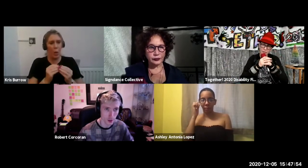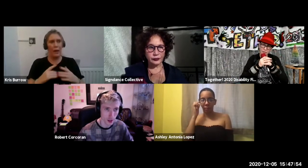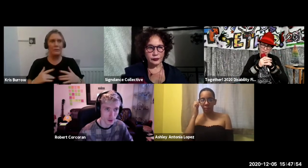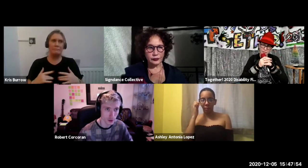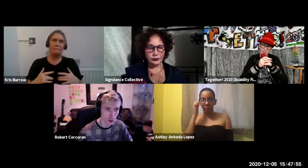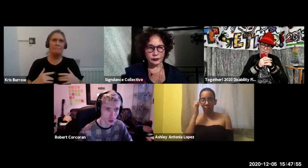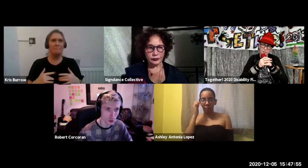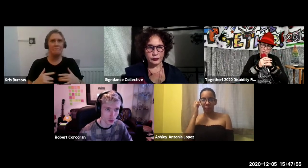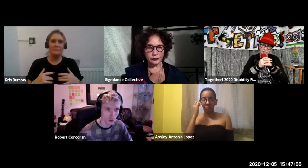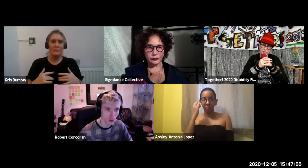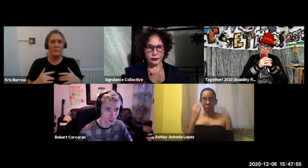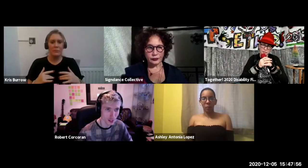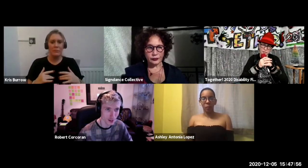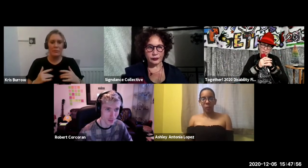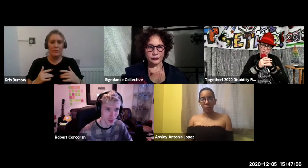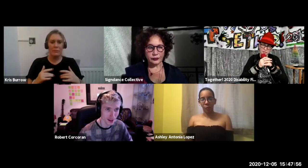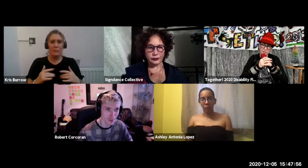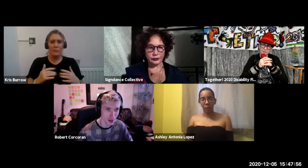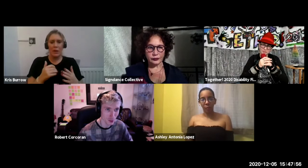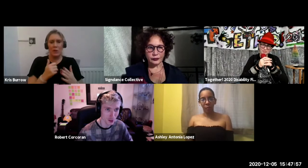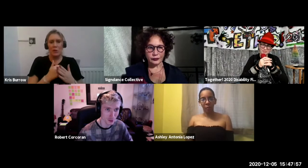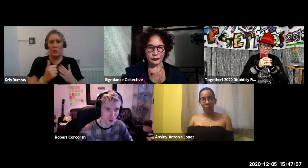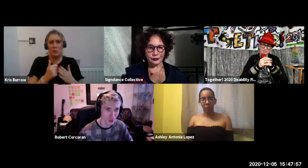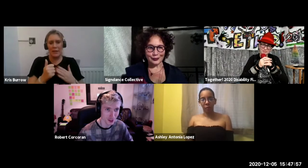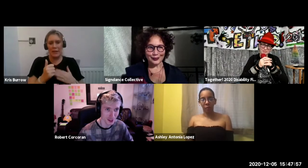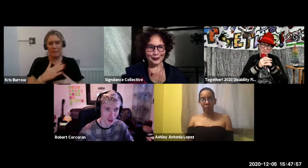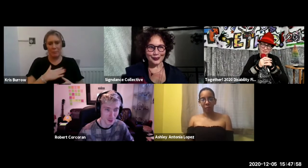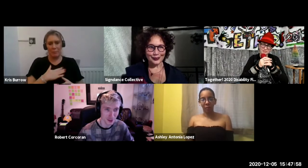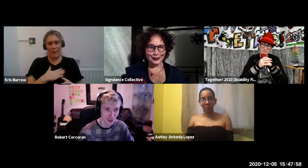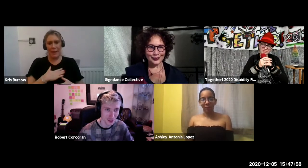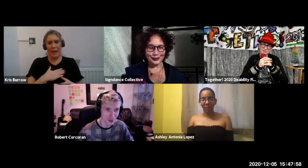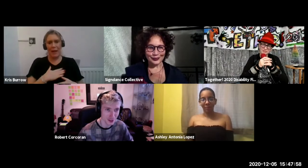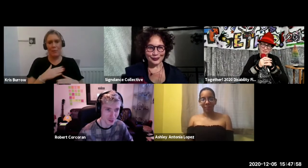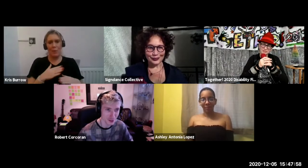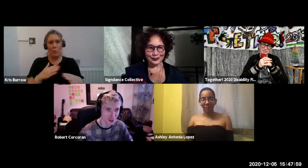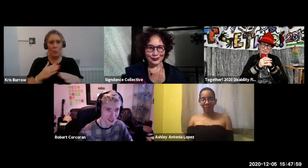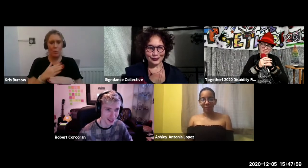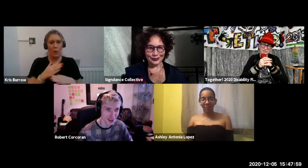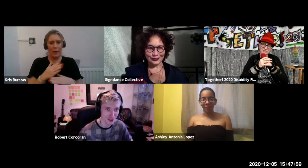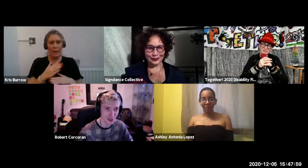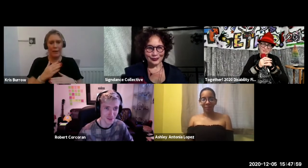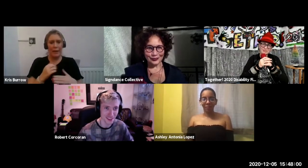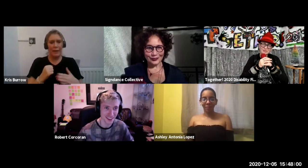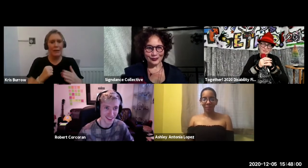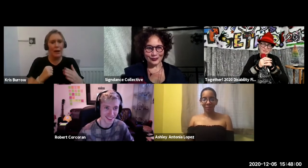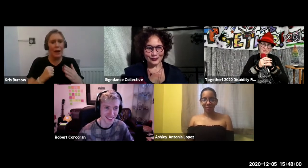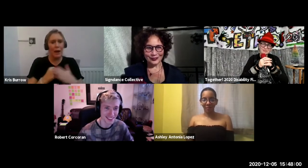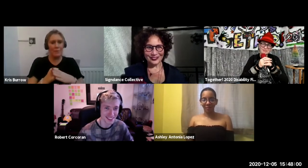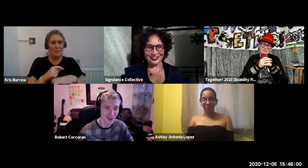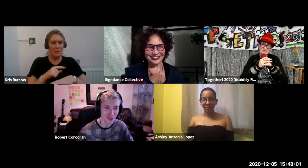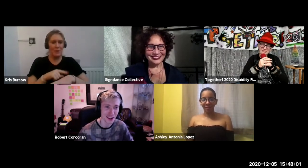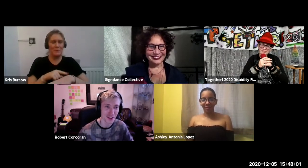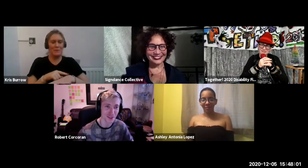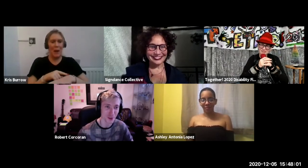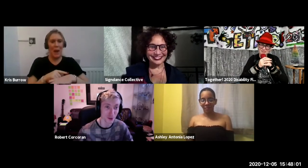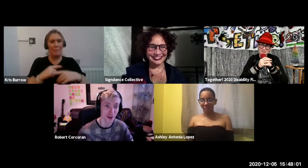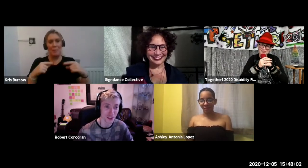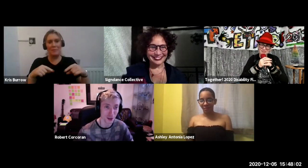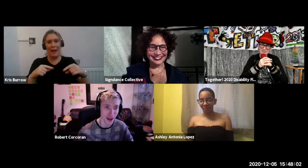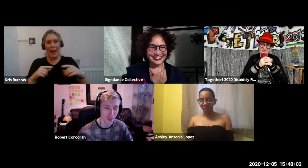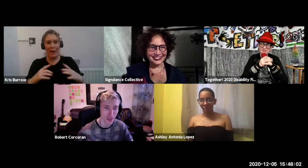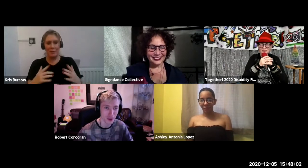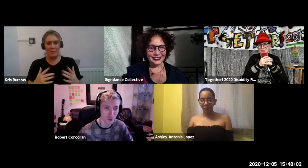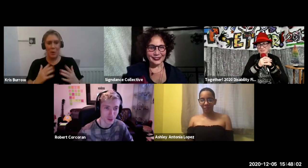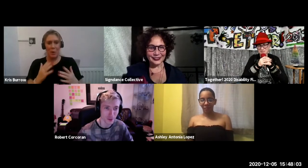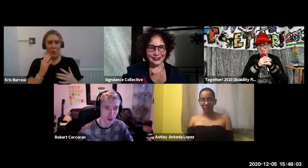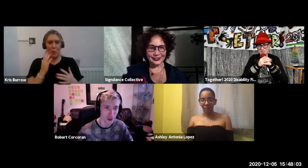have, as is usual for me, I would have been working up until I was absolutely allowed to. So whenever they were about to come